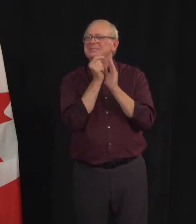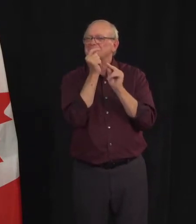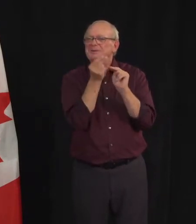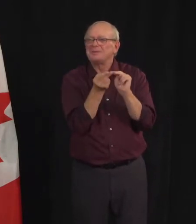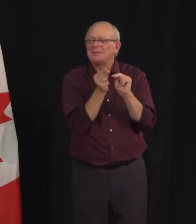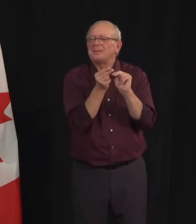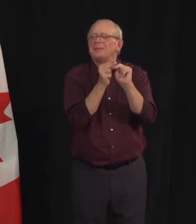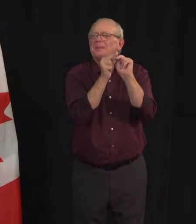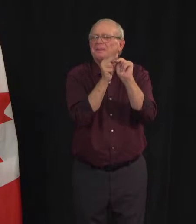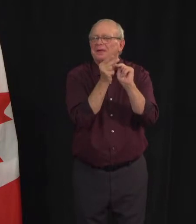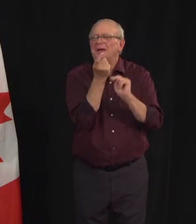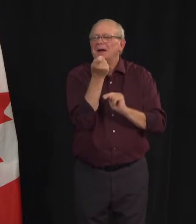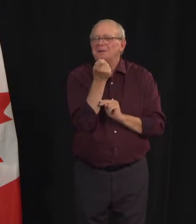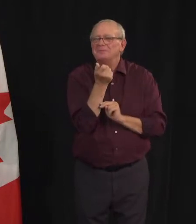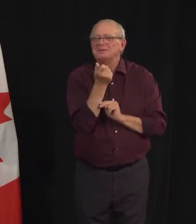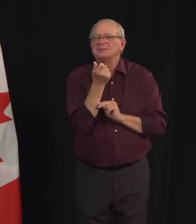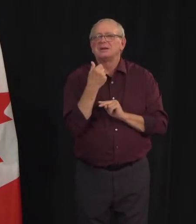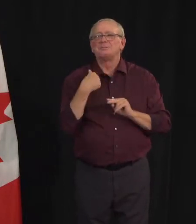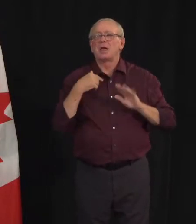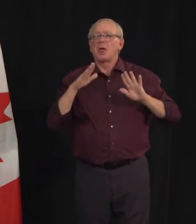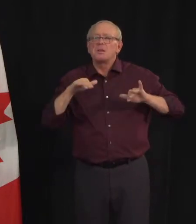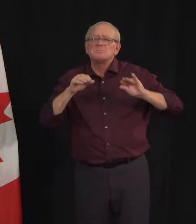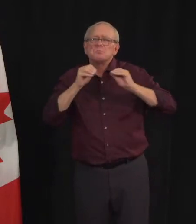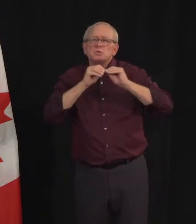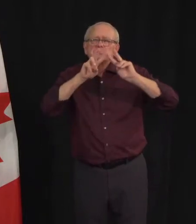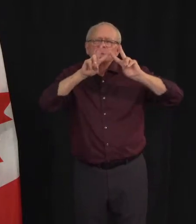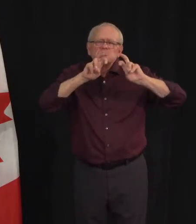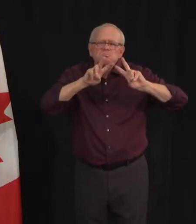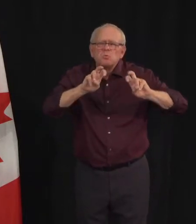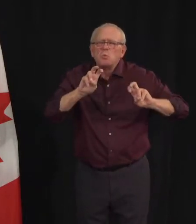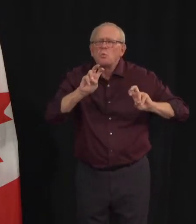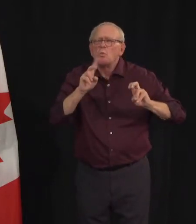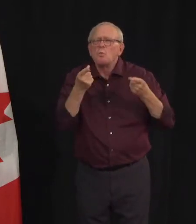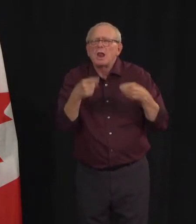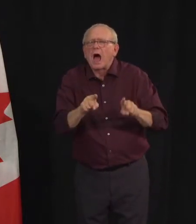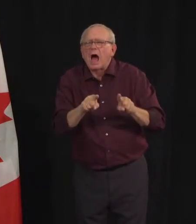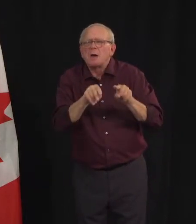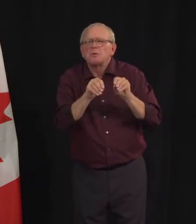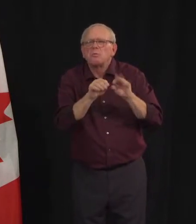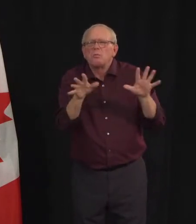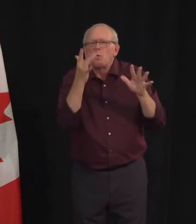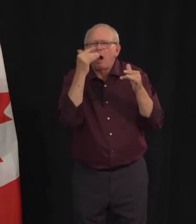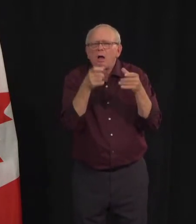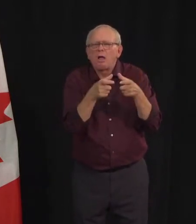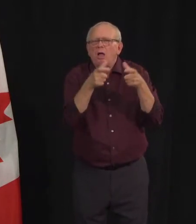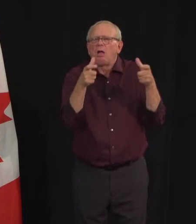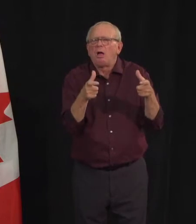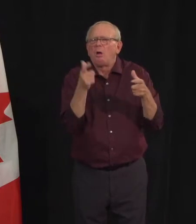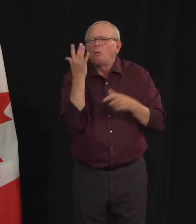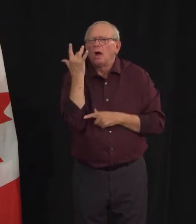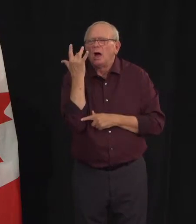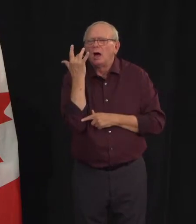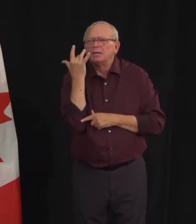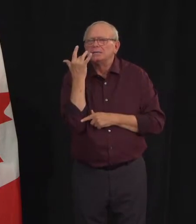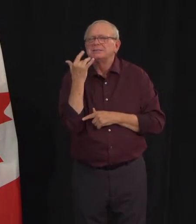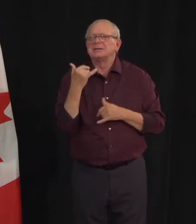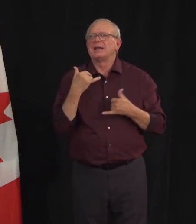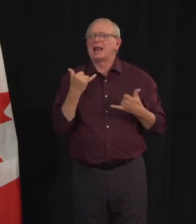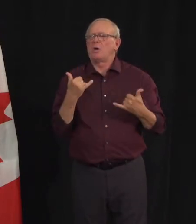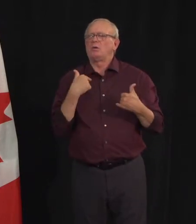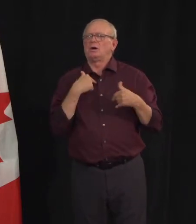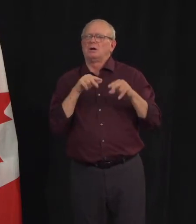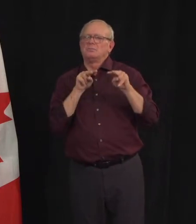had time to go through in detail those particular cases. So I will say that I've been paying closer attention to the trends